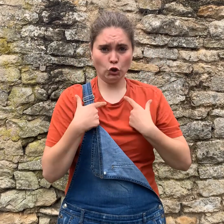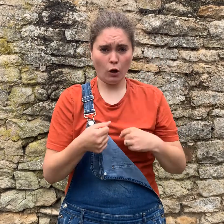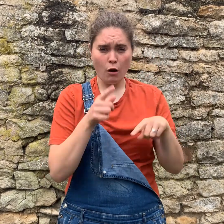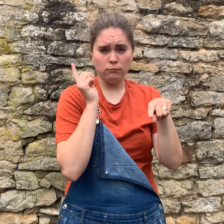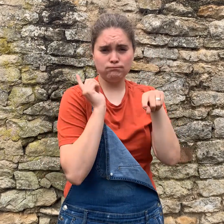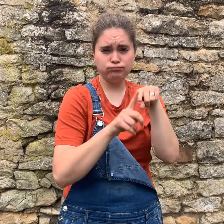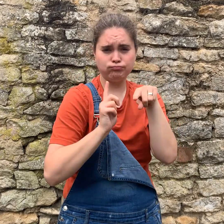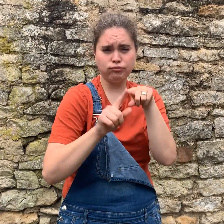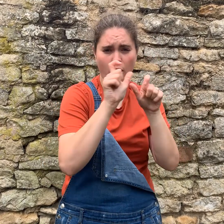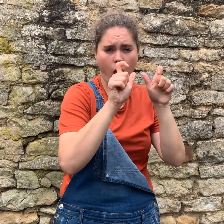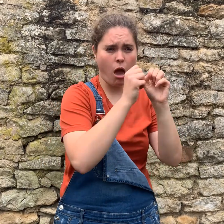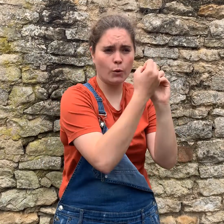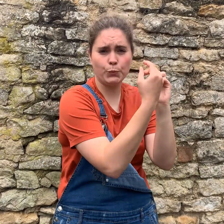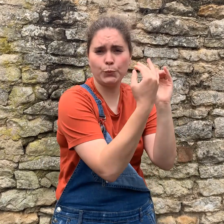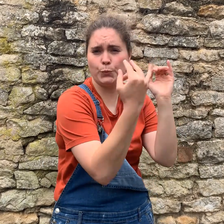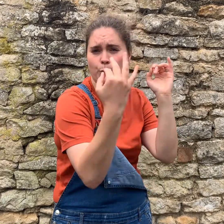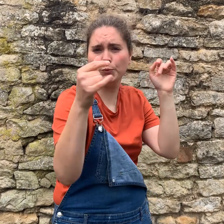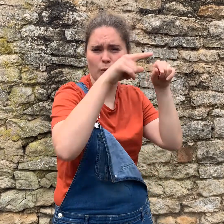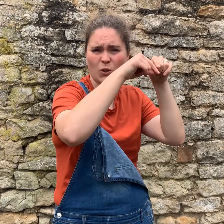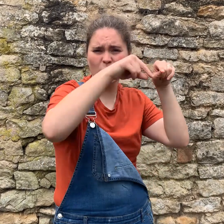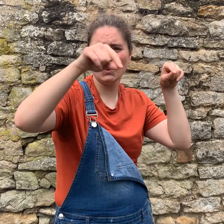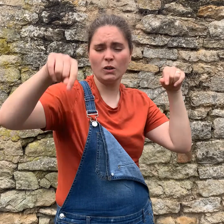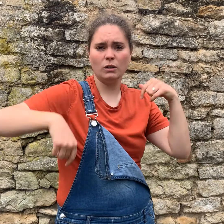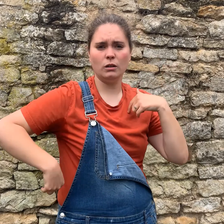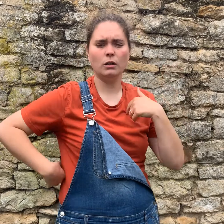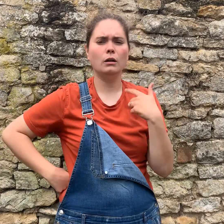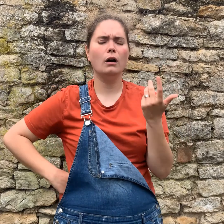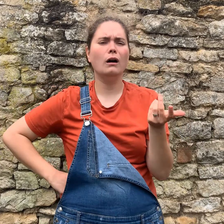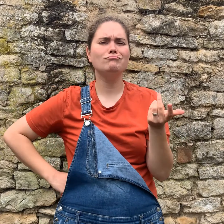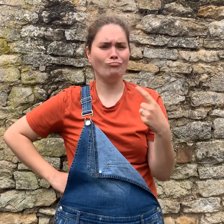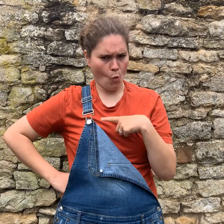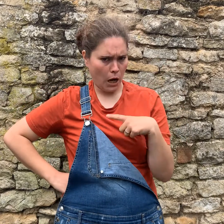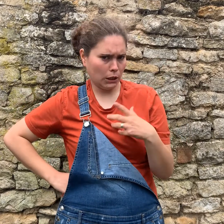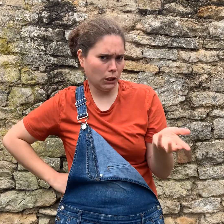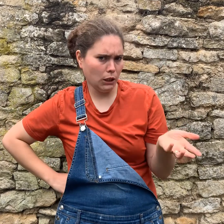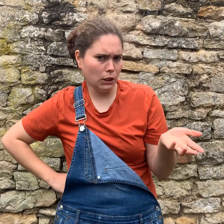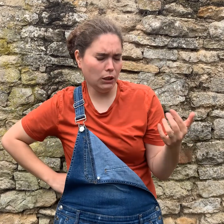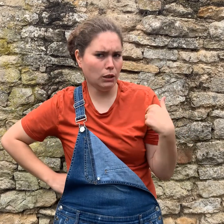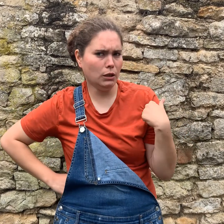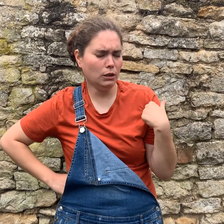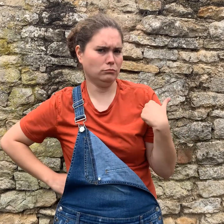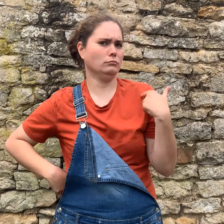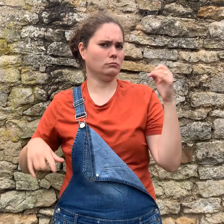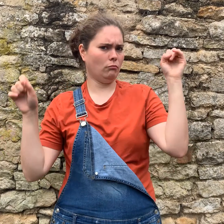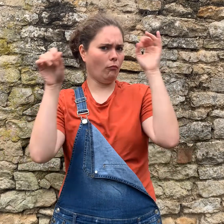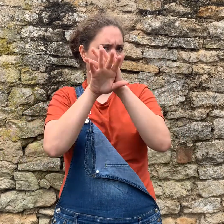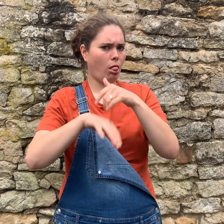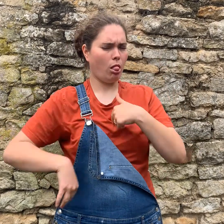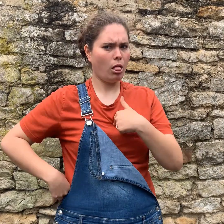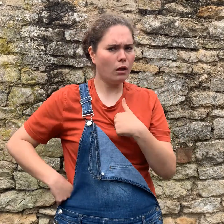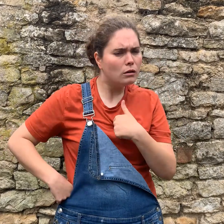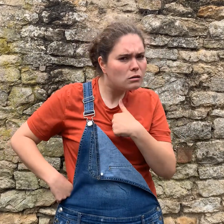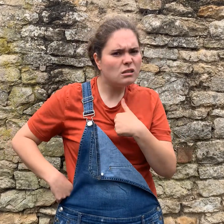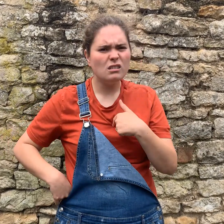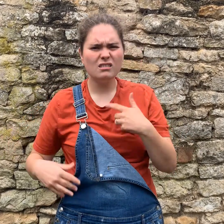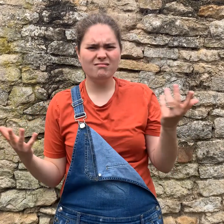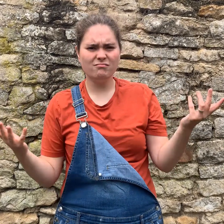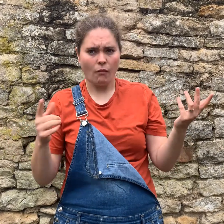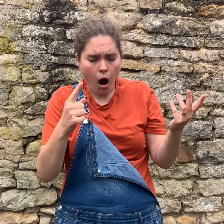7 shirts, all hanging up along the washing line. Why, I thought. It's very strange, very